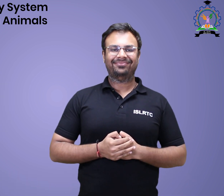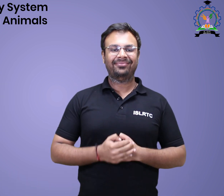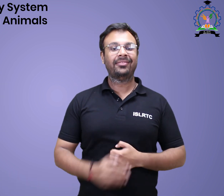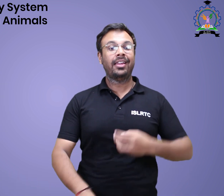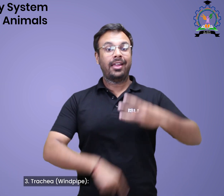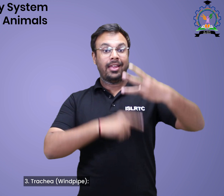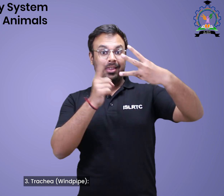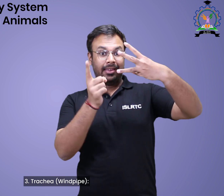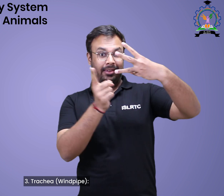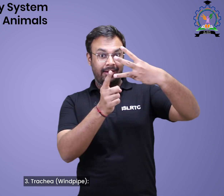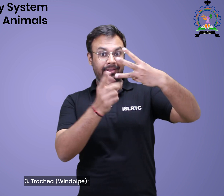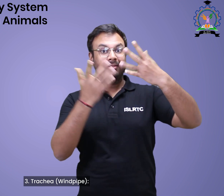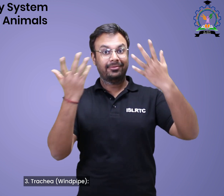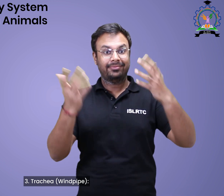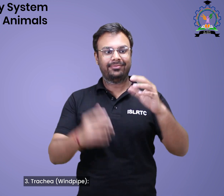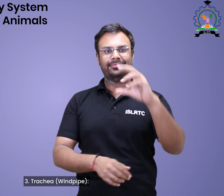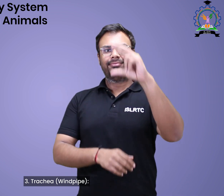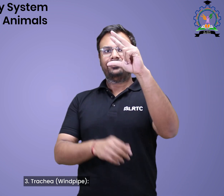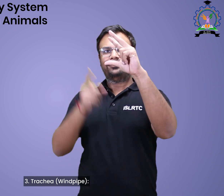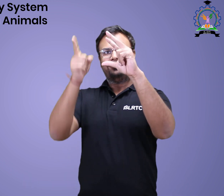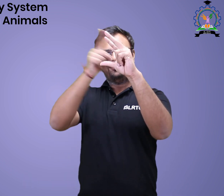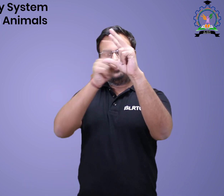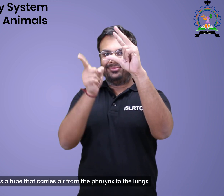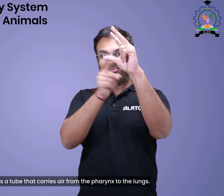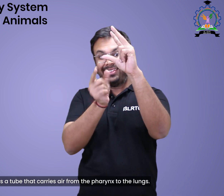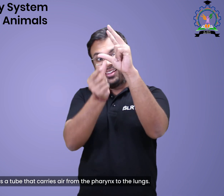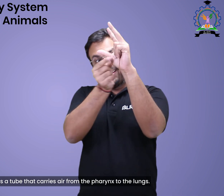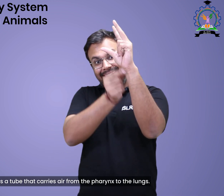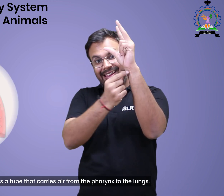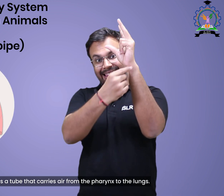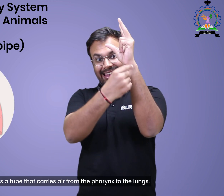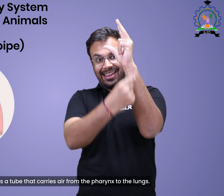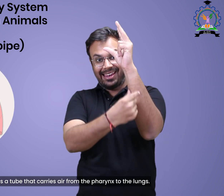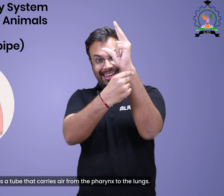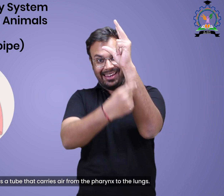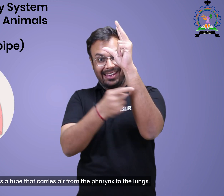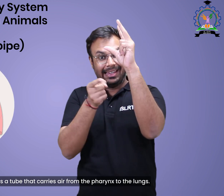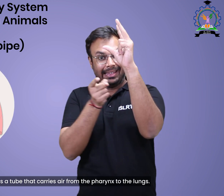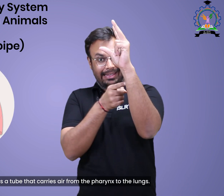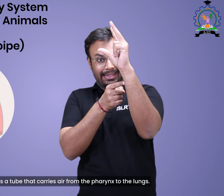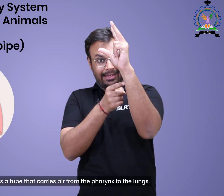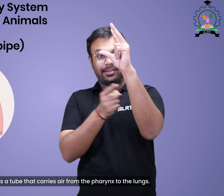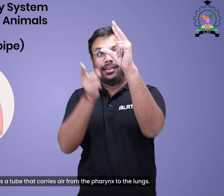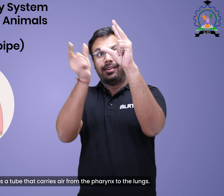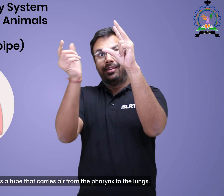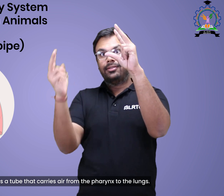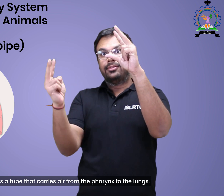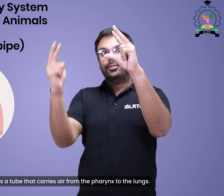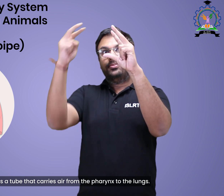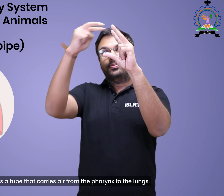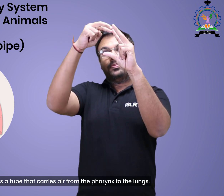Three. Trachea, windpipe. The trachea is a tube that carries air from the pharynx to the